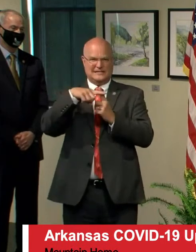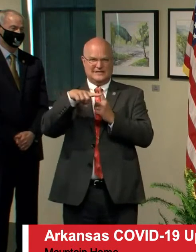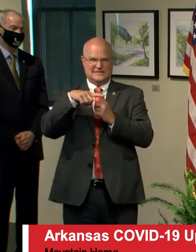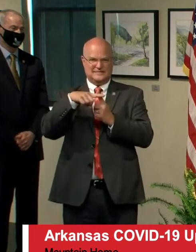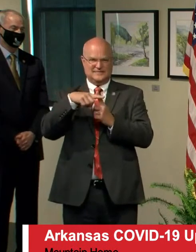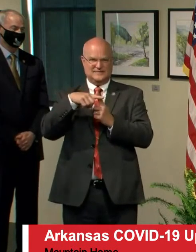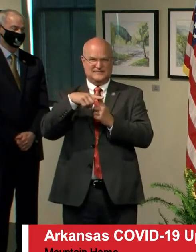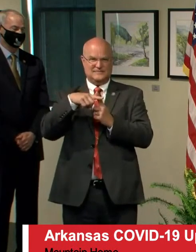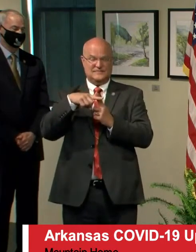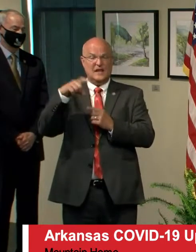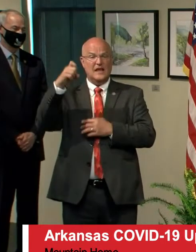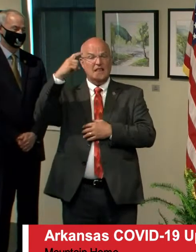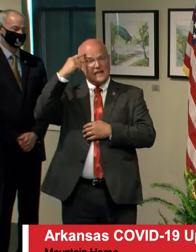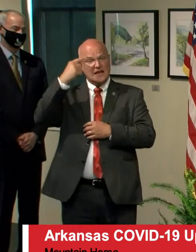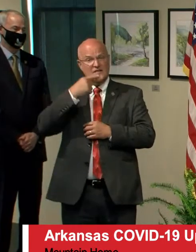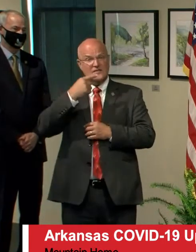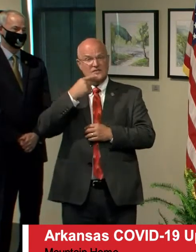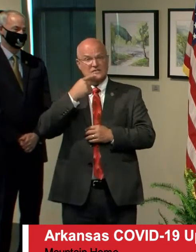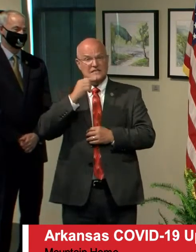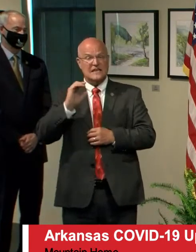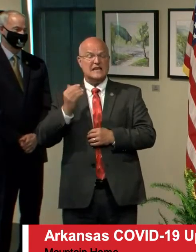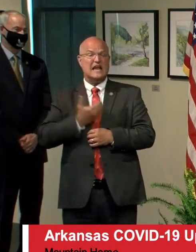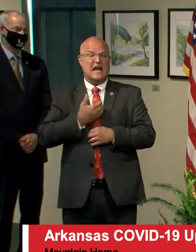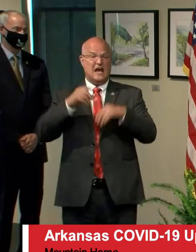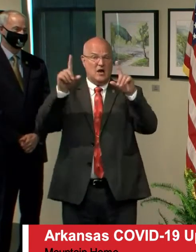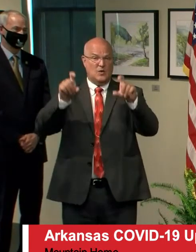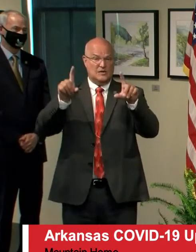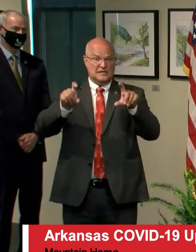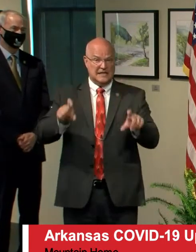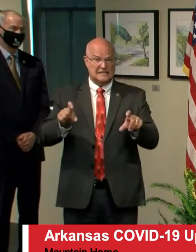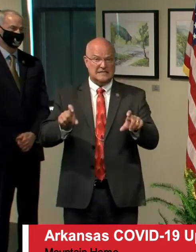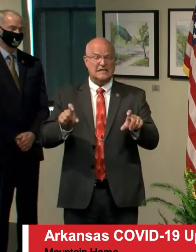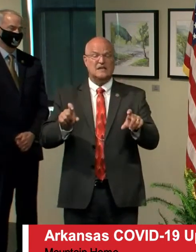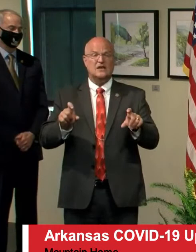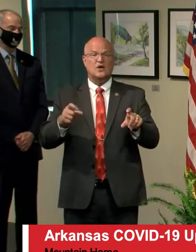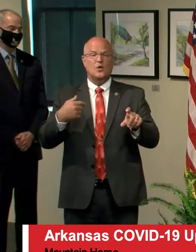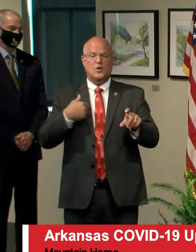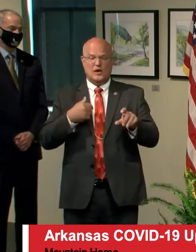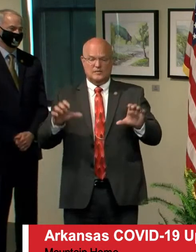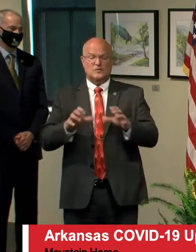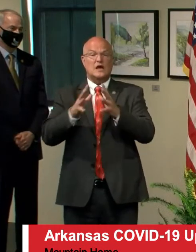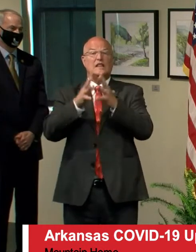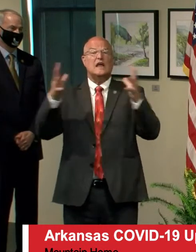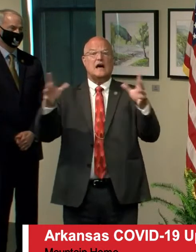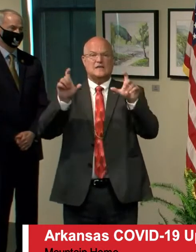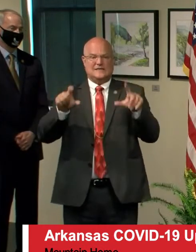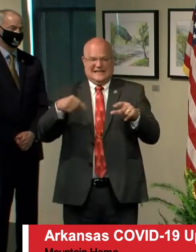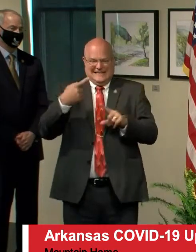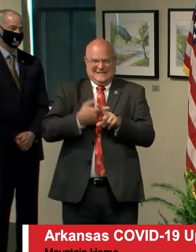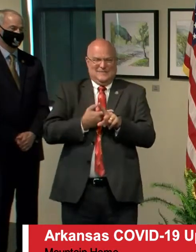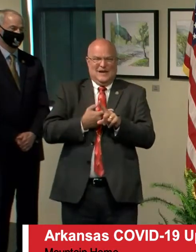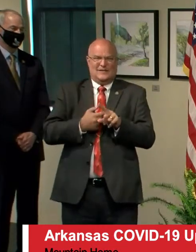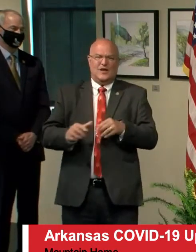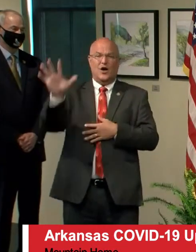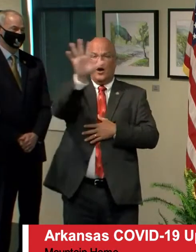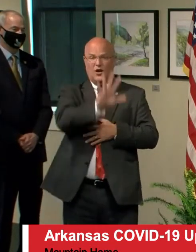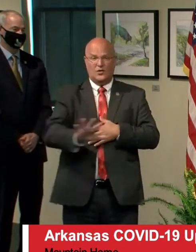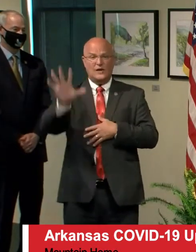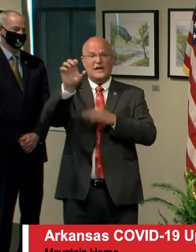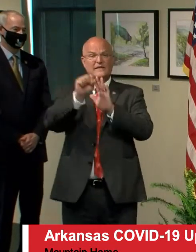positive. The governor mentioned our testing. We've been doing a lot of testing this month throughout the